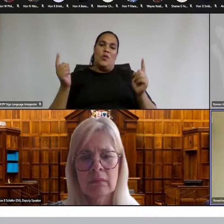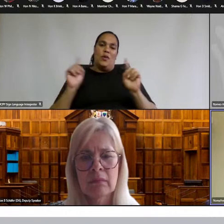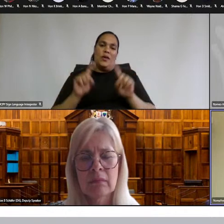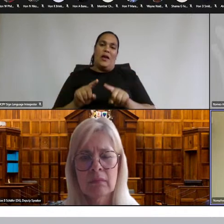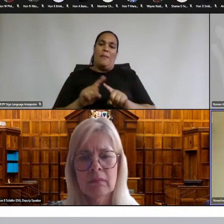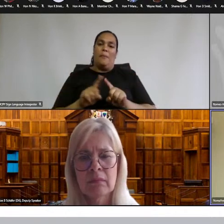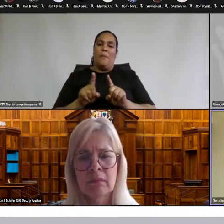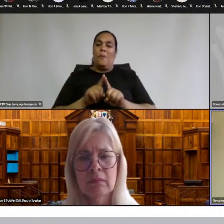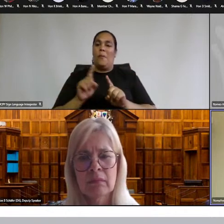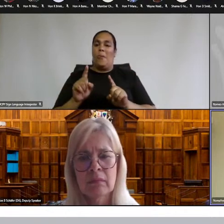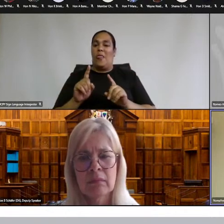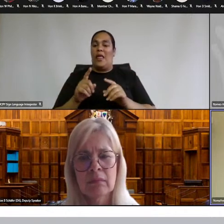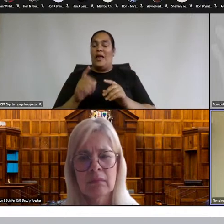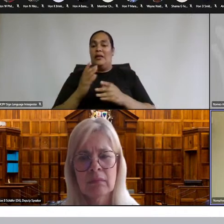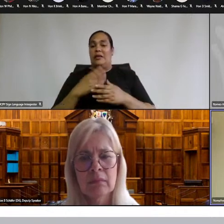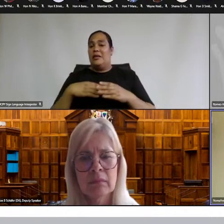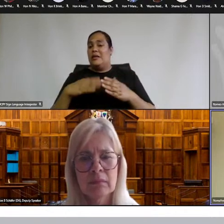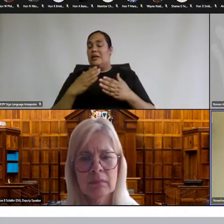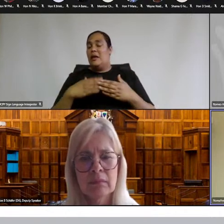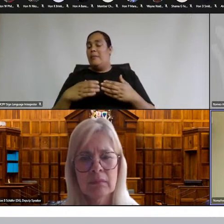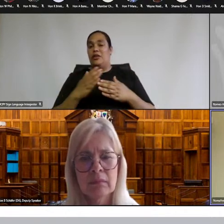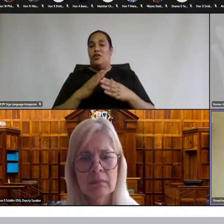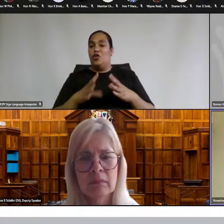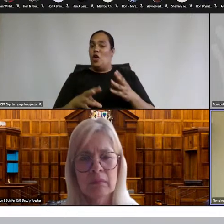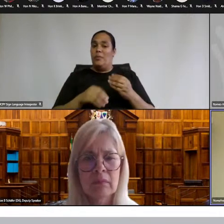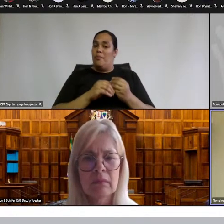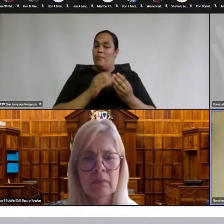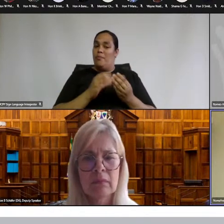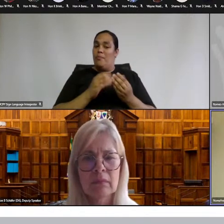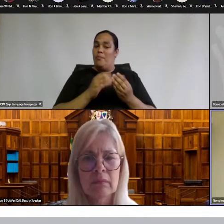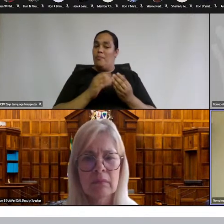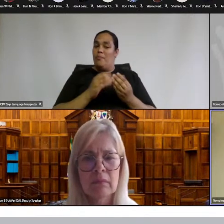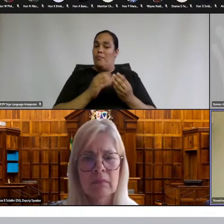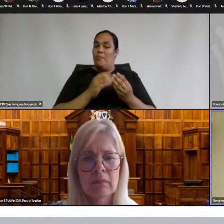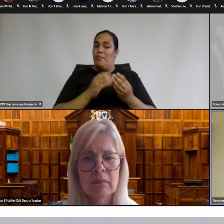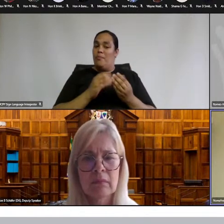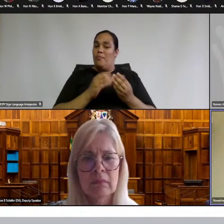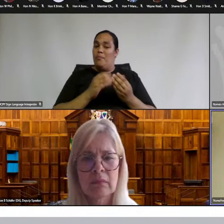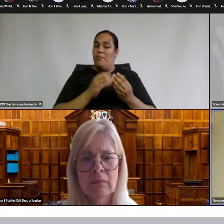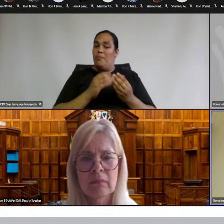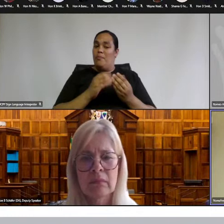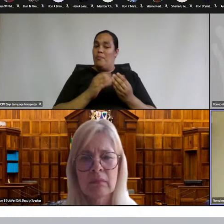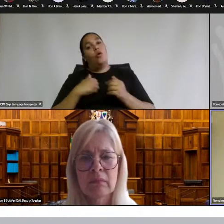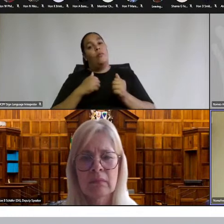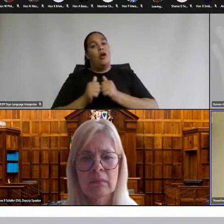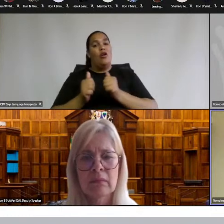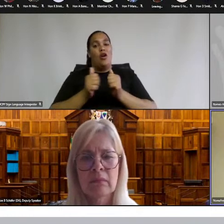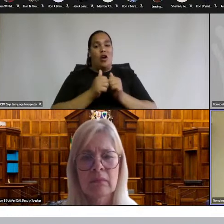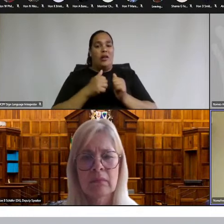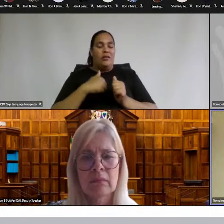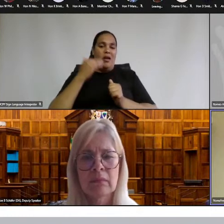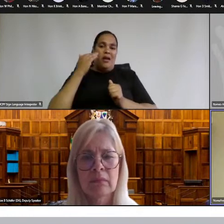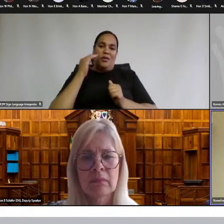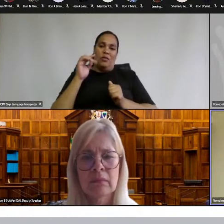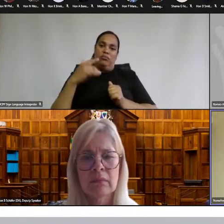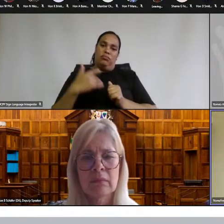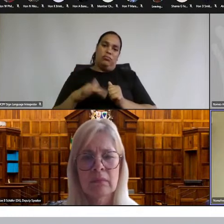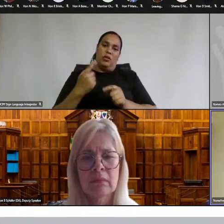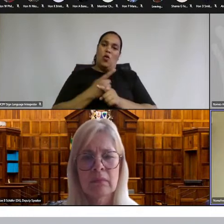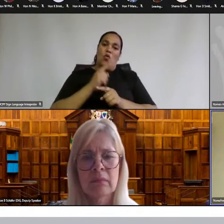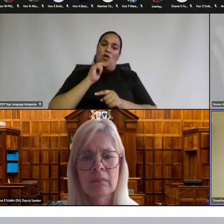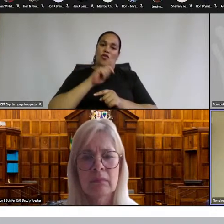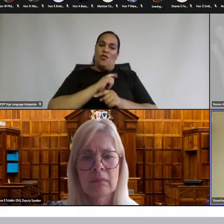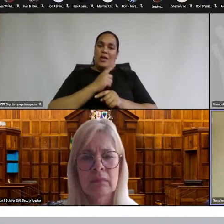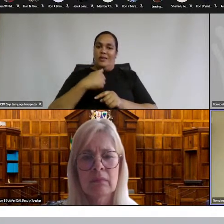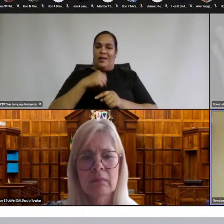Ad Hoc Committee is not part of this, I also want to thank them in regard to that. All my colleagues, I know that they always trust us